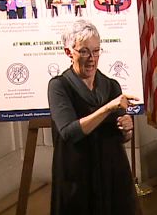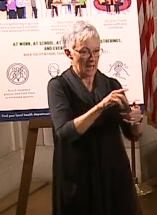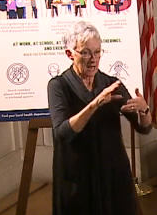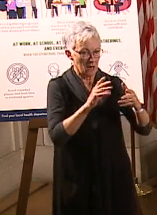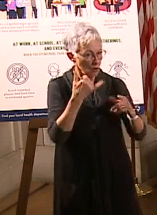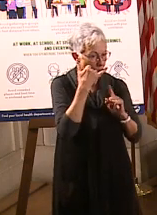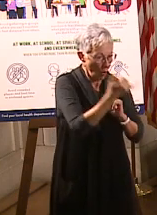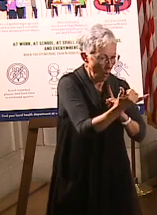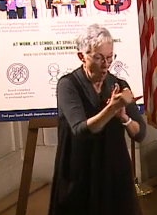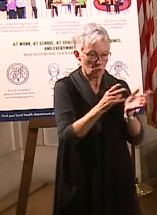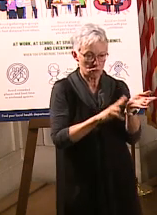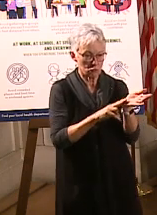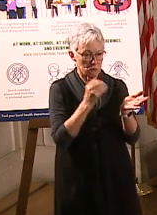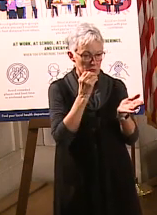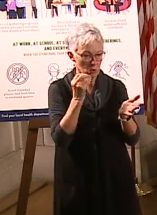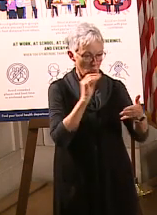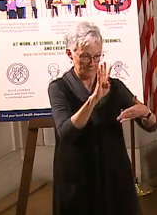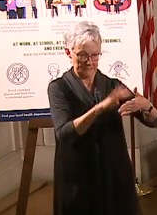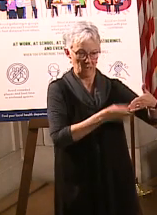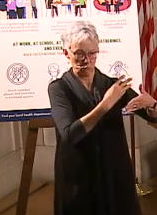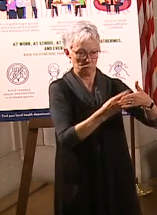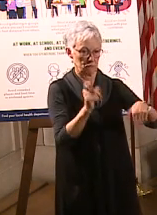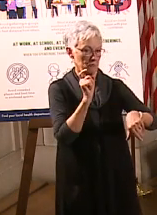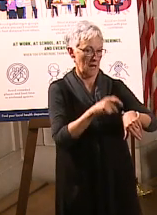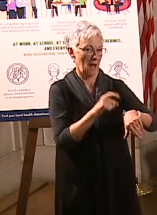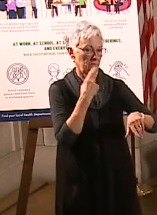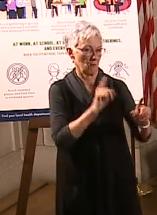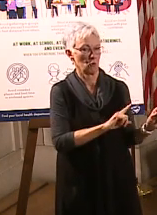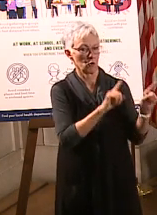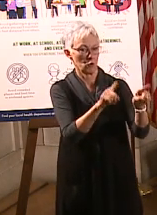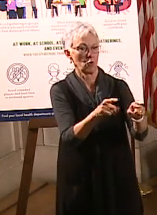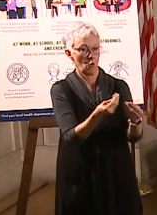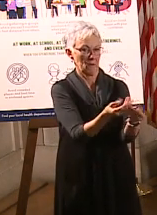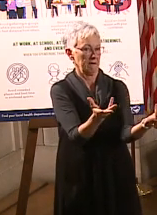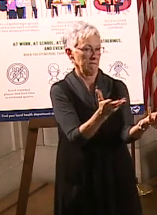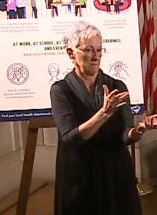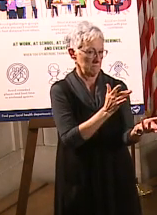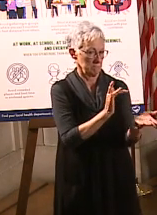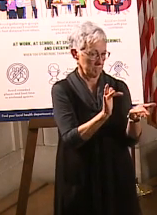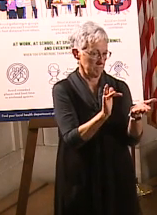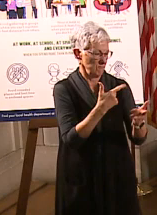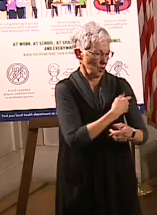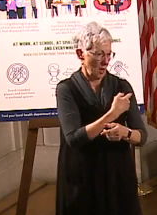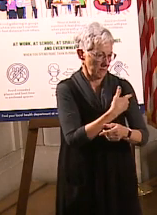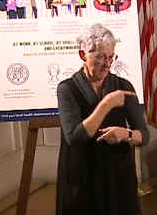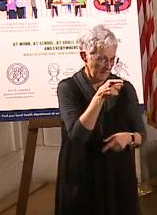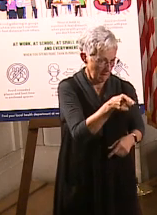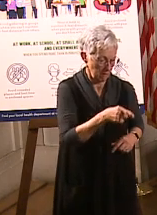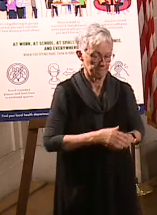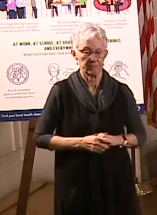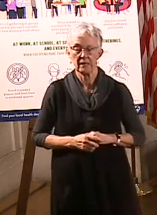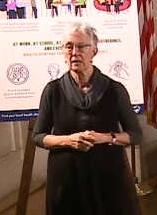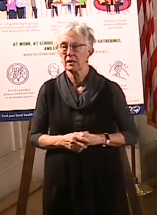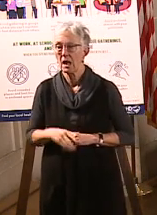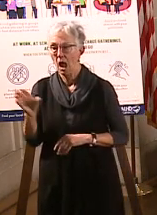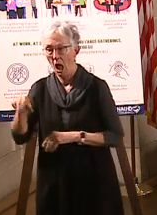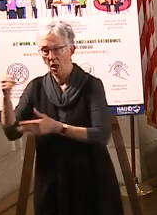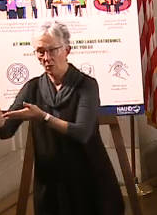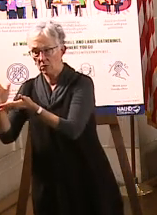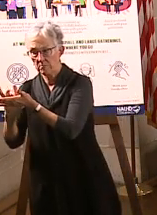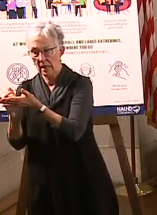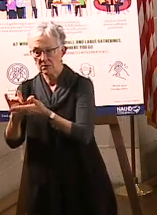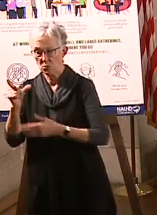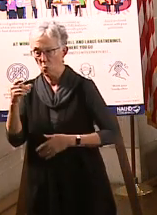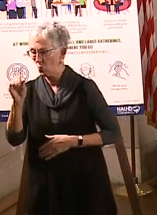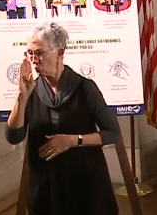out as quickly as possible. The other vaccines are being shipped either directly to hospitals or to local public